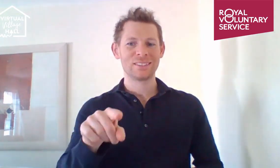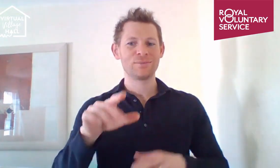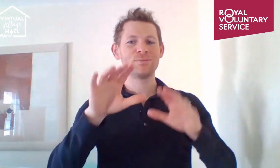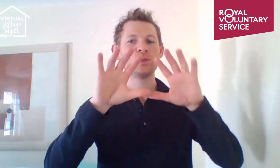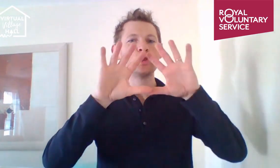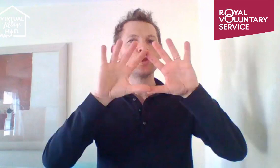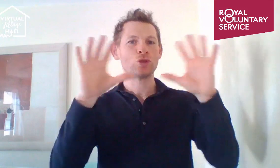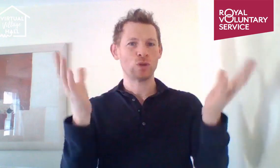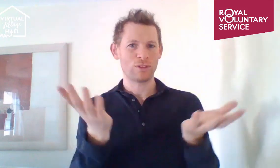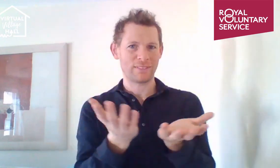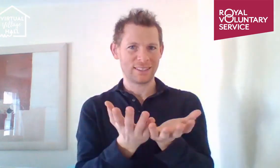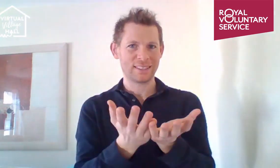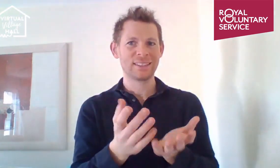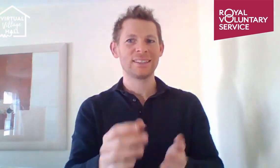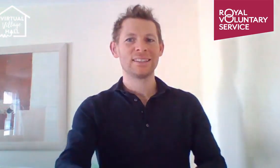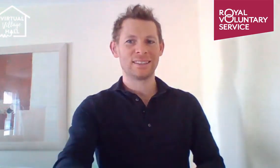yeah, geography.